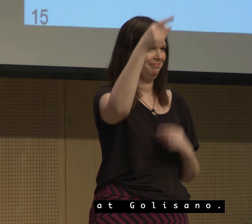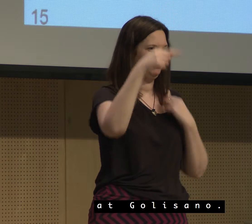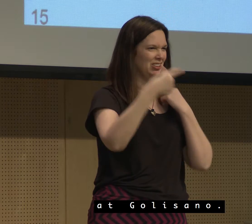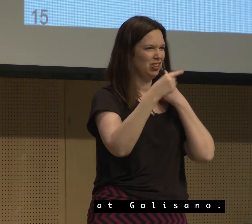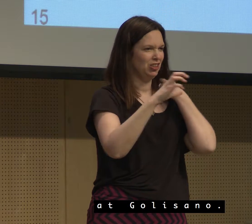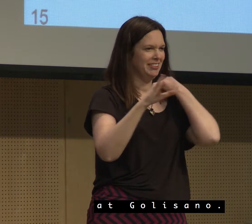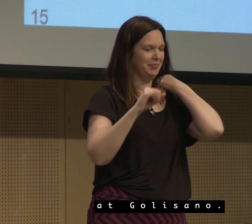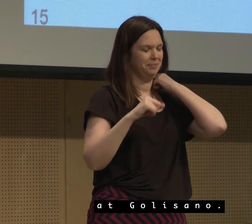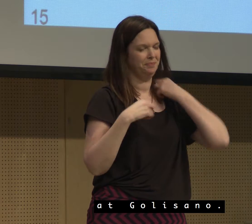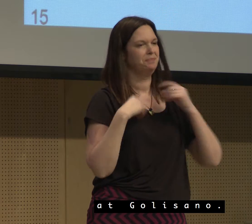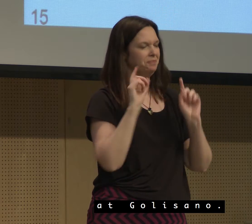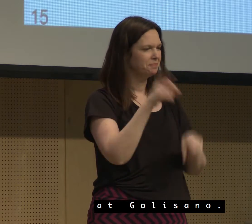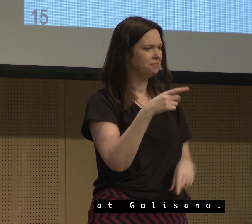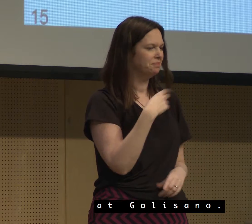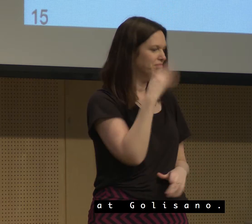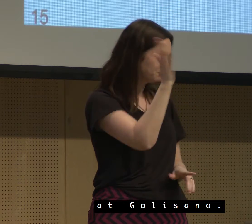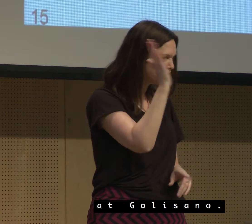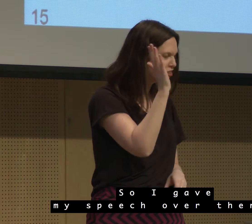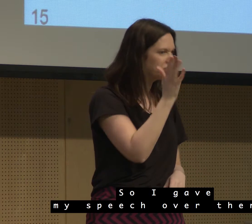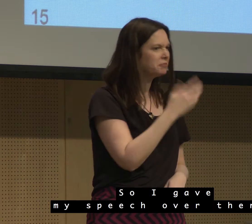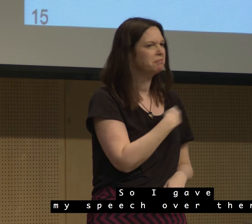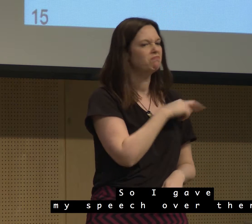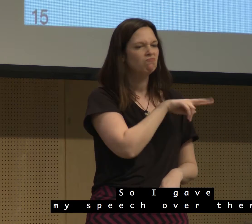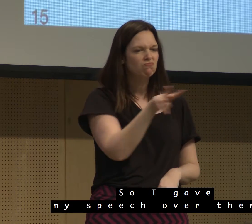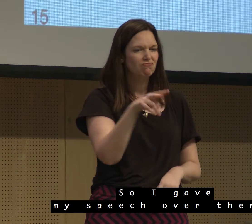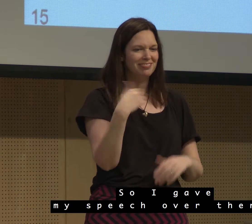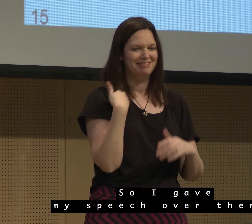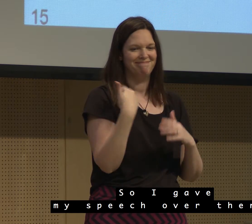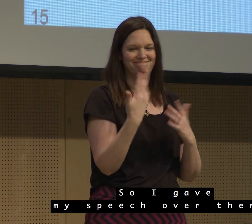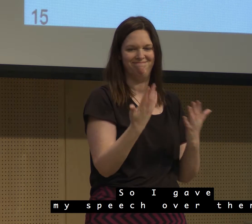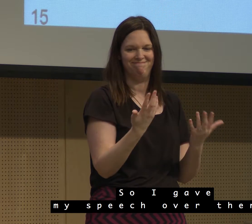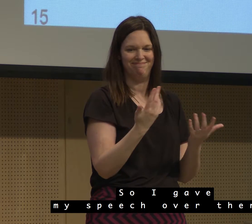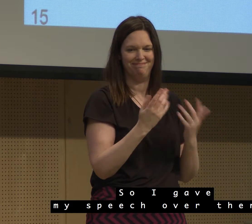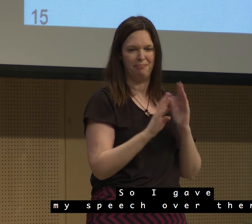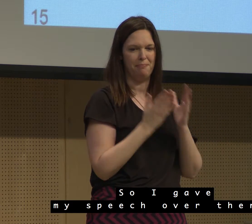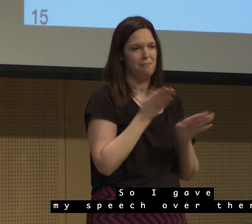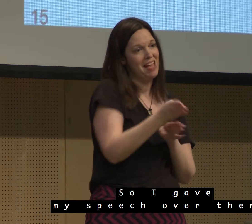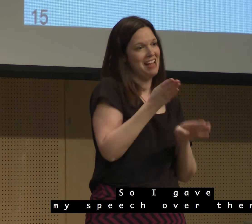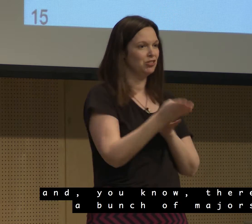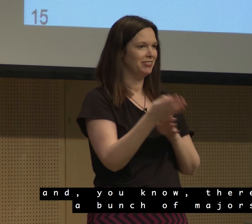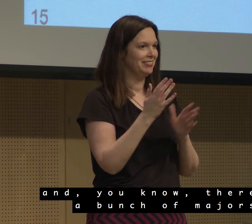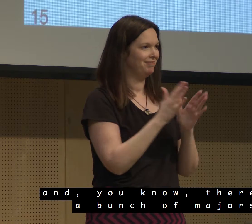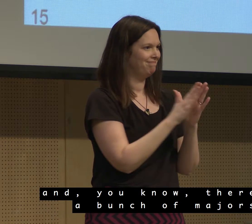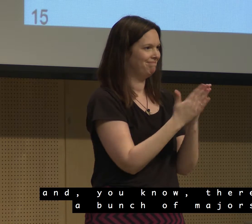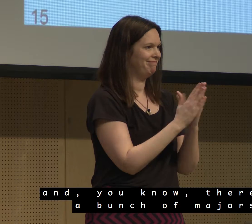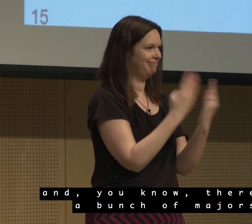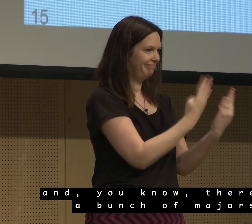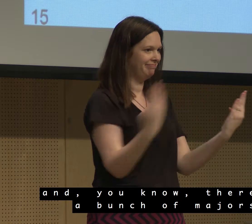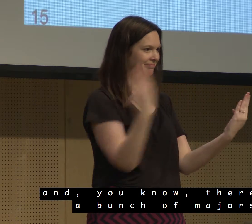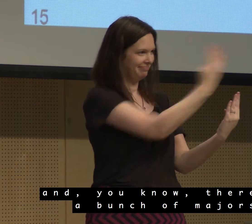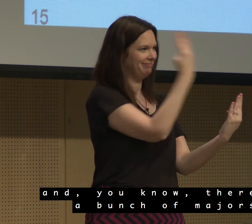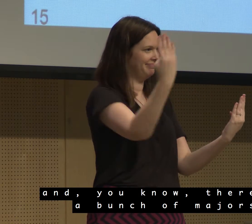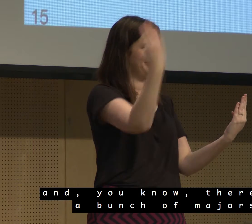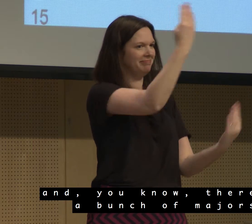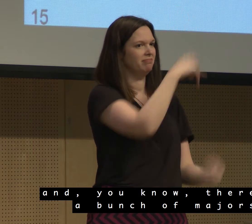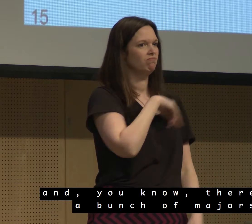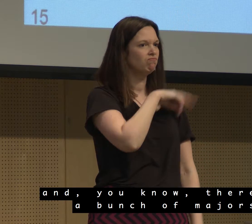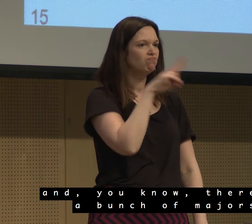at Gallaudet. So I gave my speech over there, and, you know, there's a bunch of